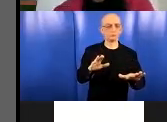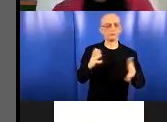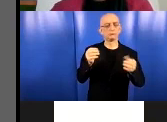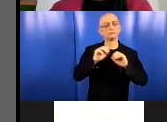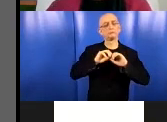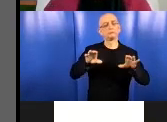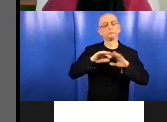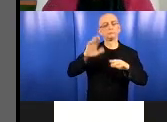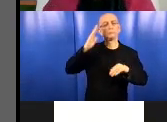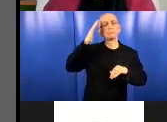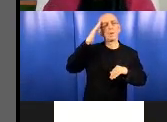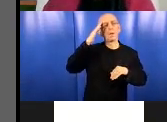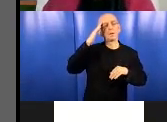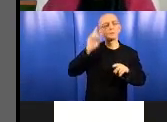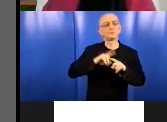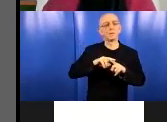to use this.